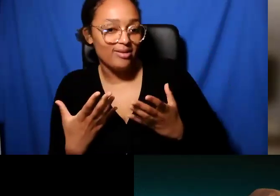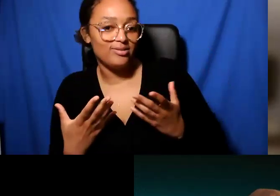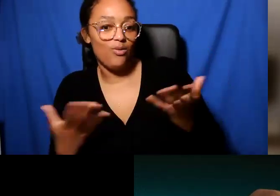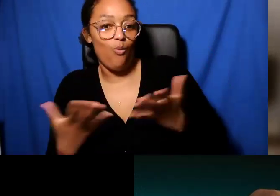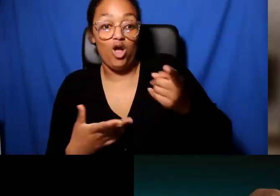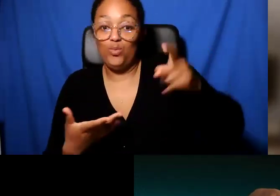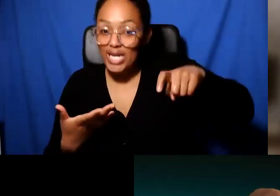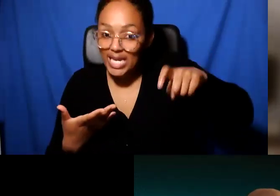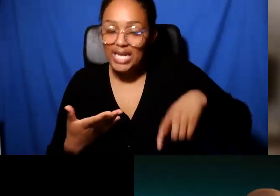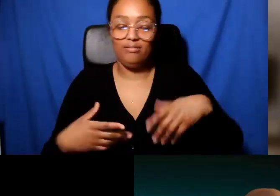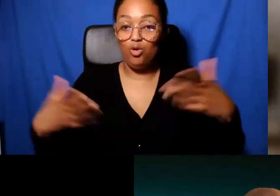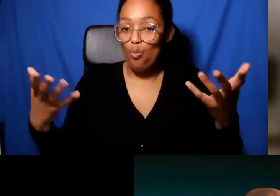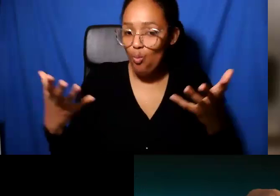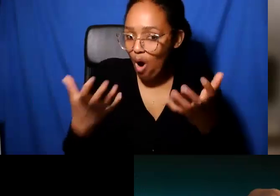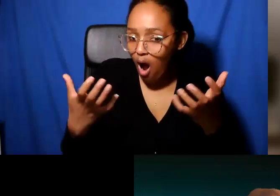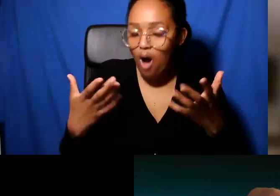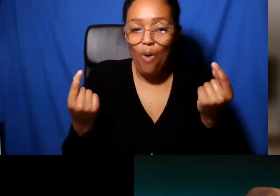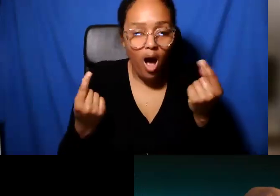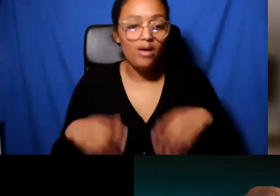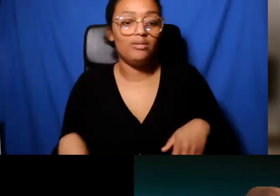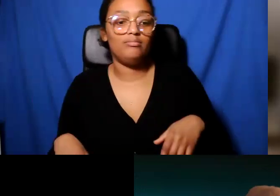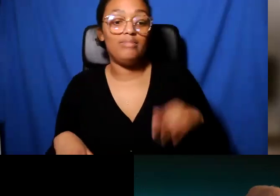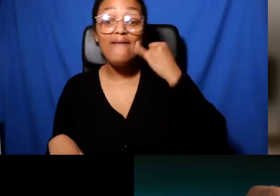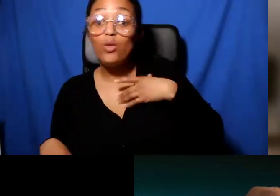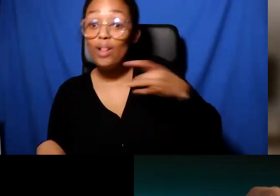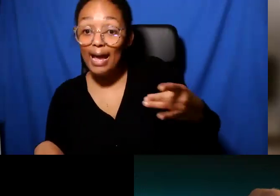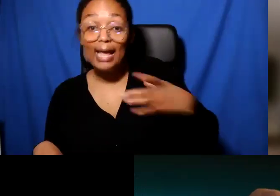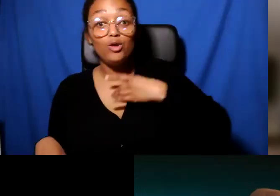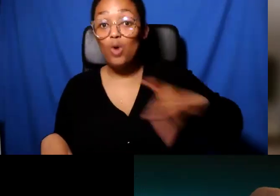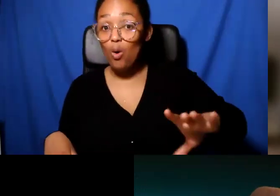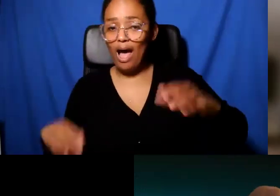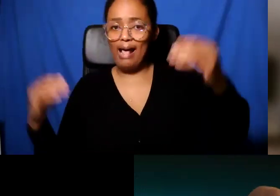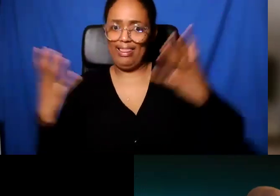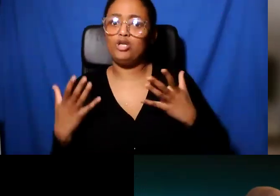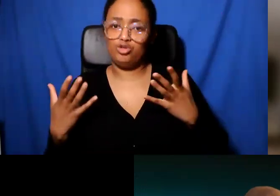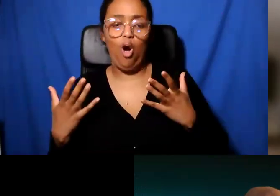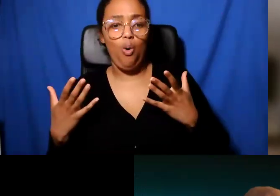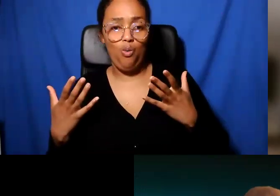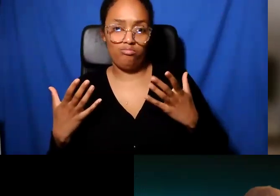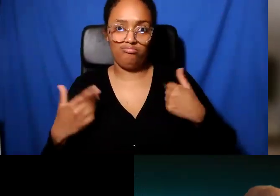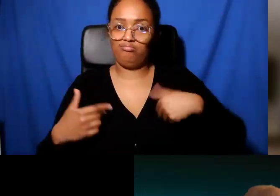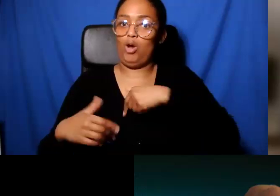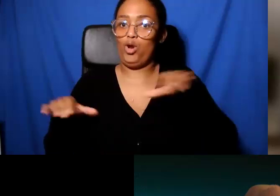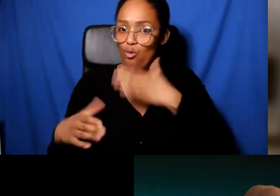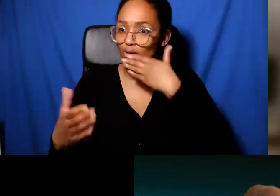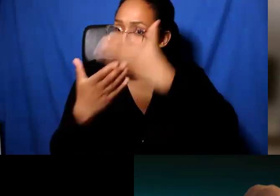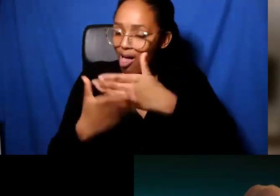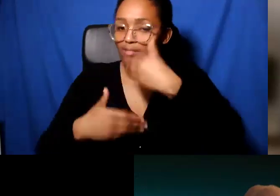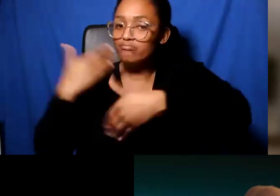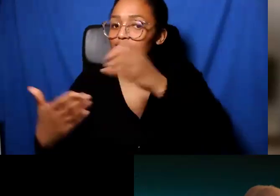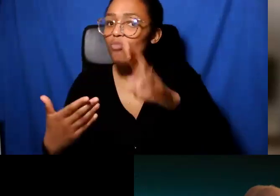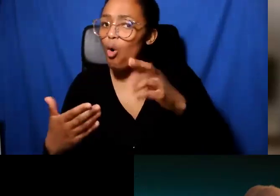what you want, whether you like it, you don't like it, how well we're doing. So we want to hear all of